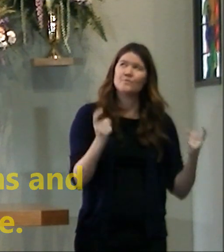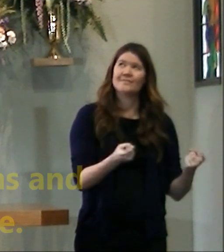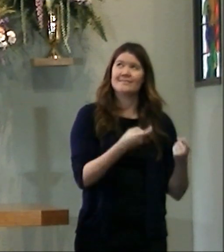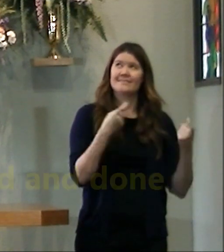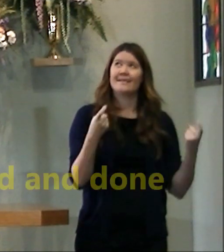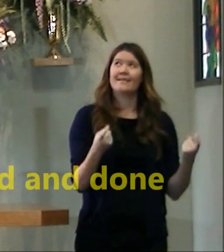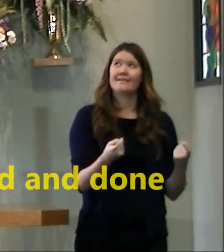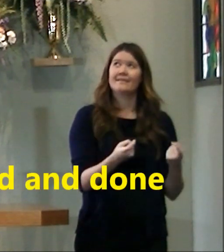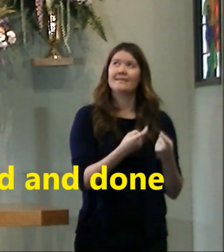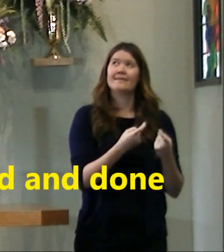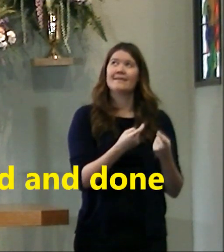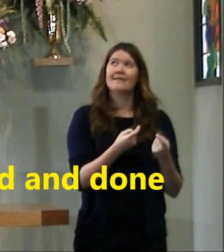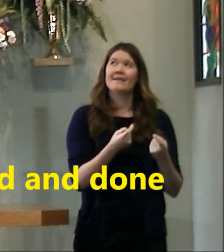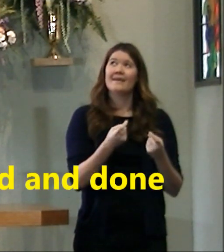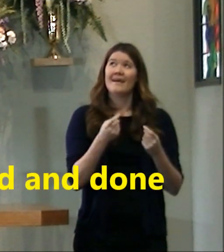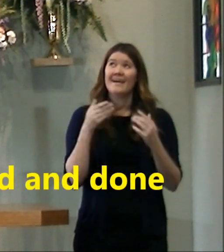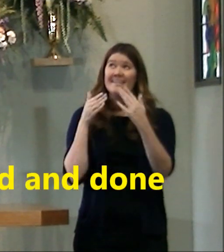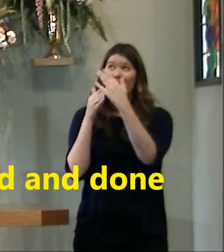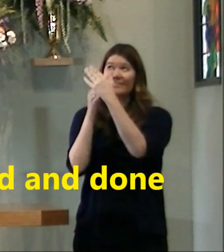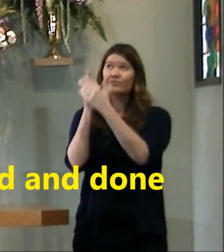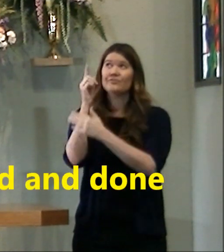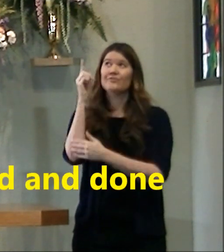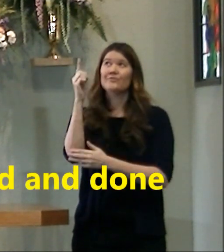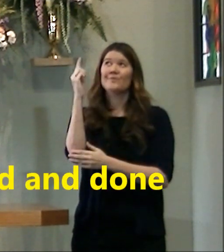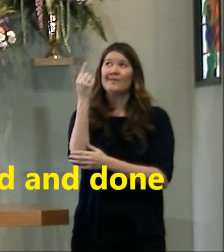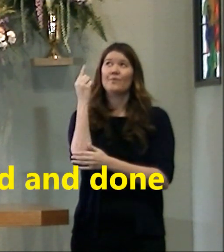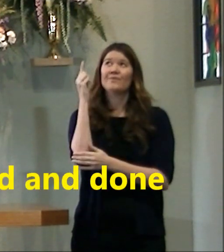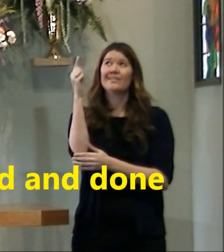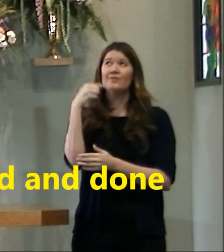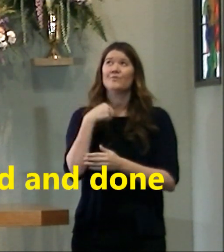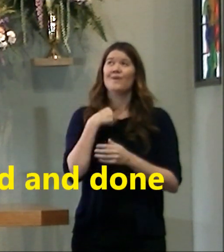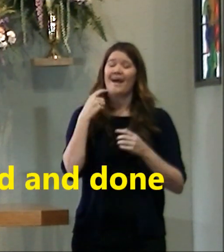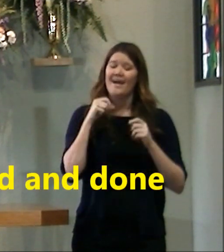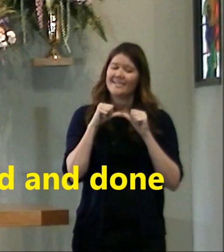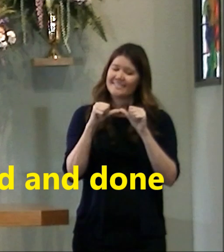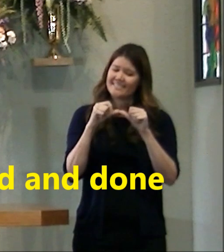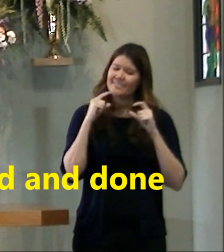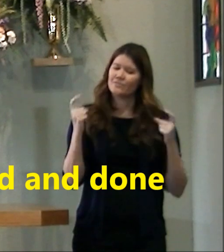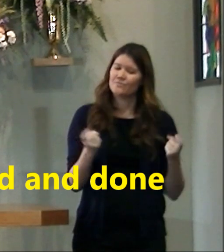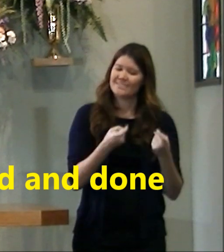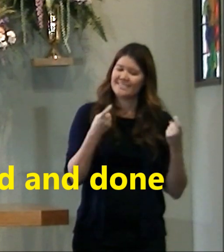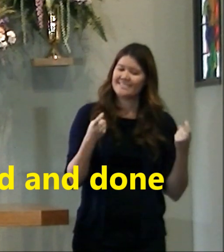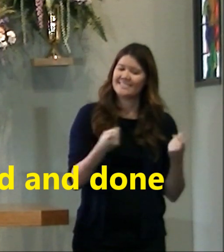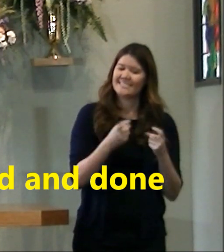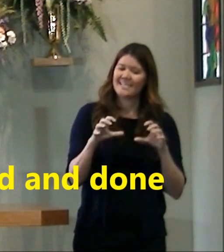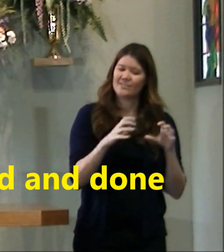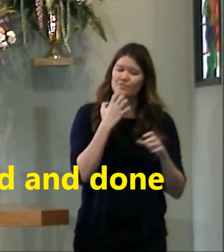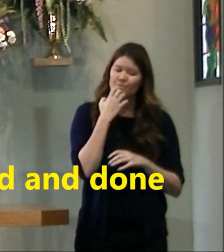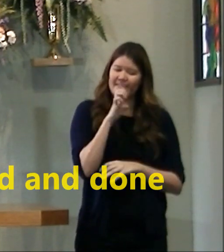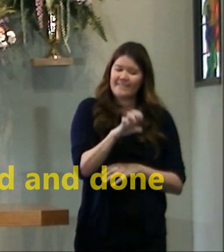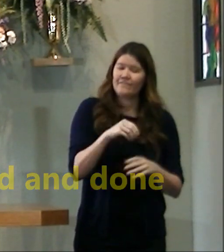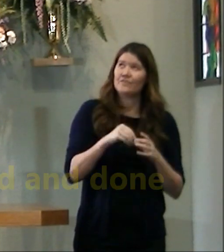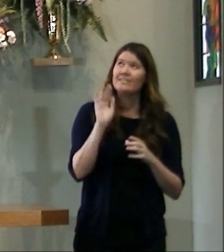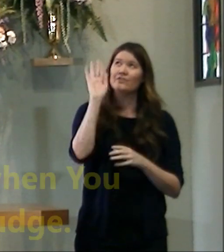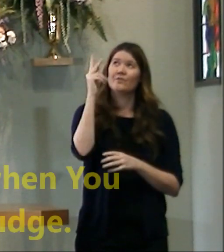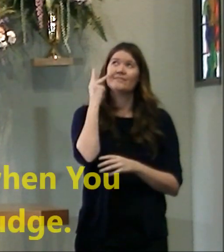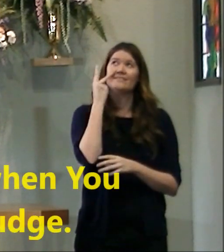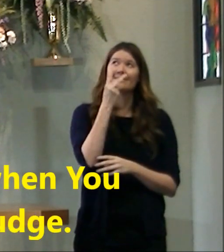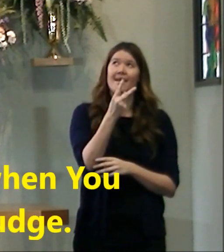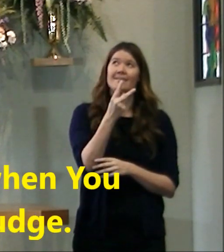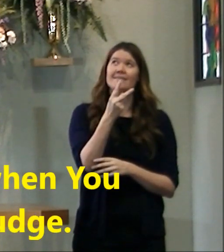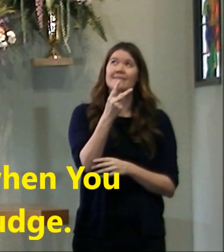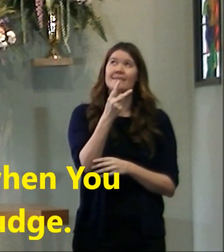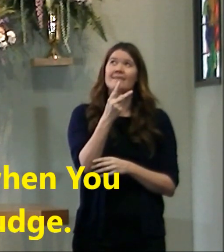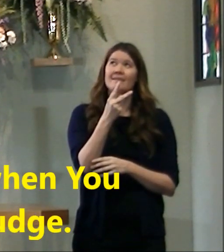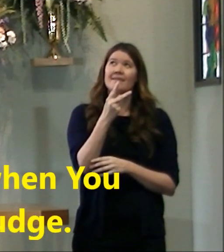me. Against you, you only have I sinned and done what is evil in your sight, so